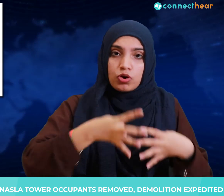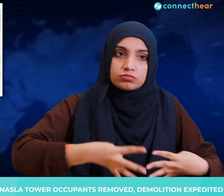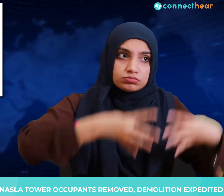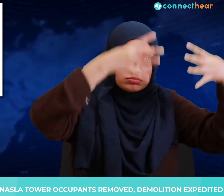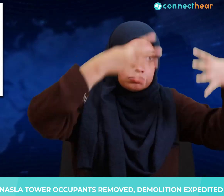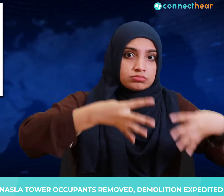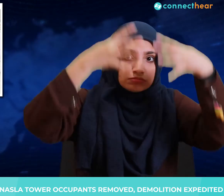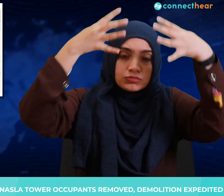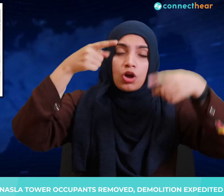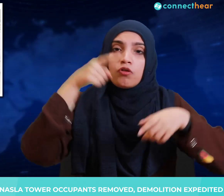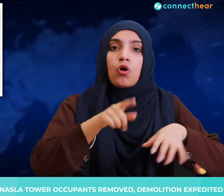upon.